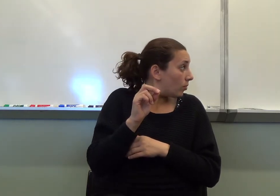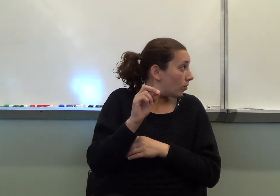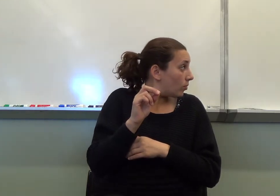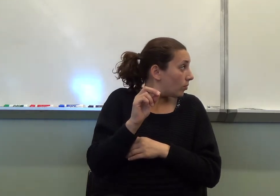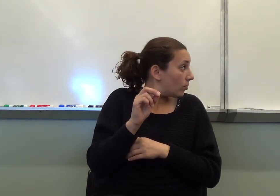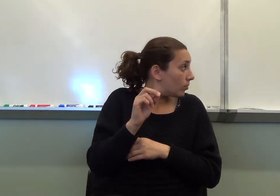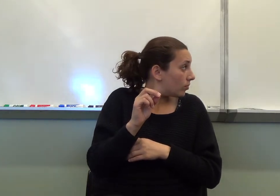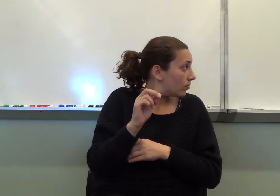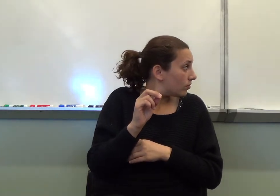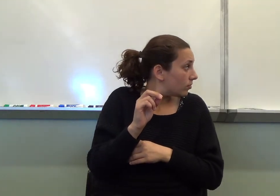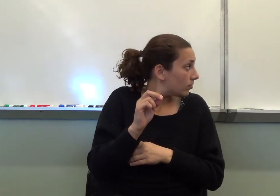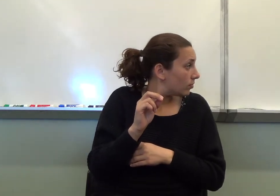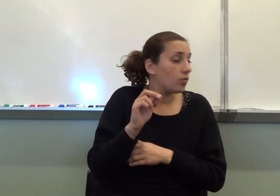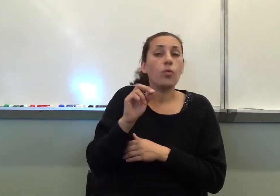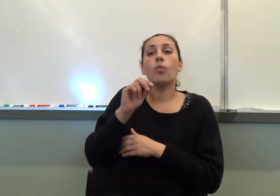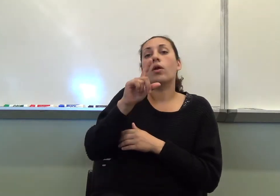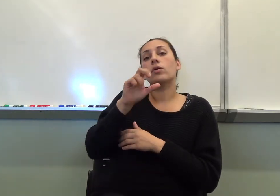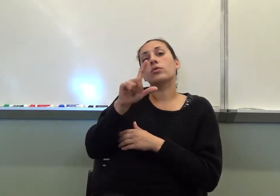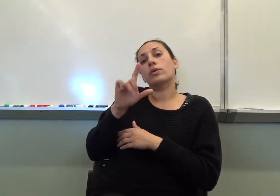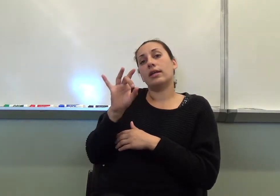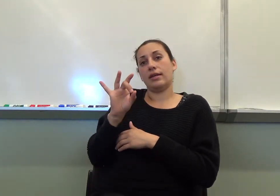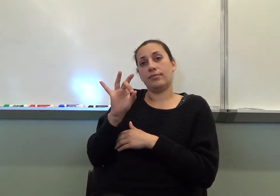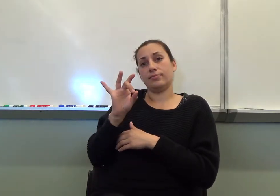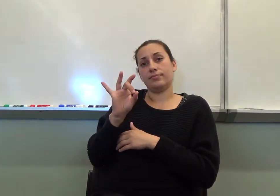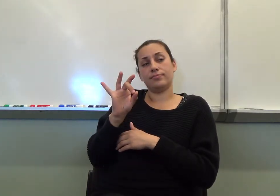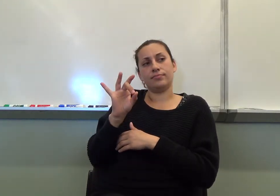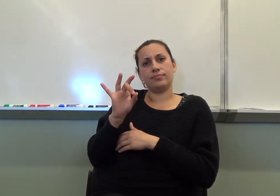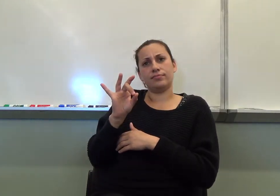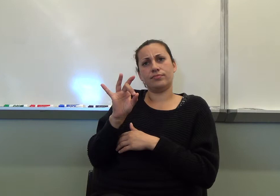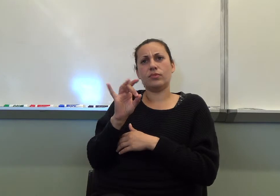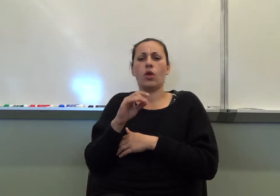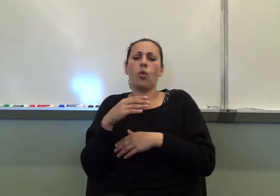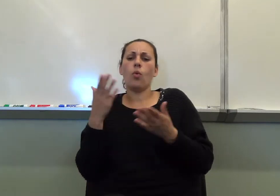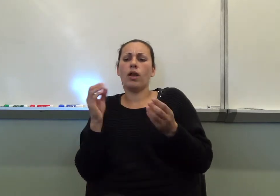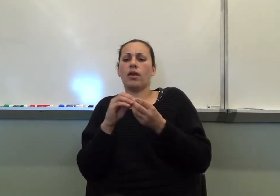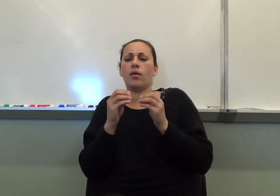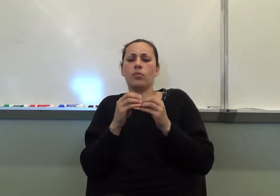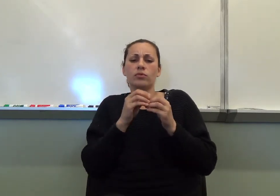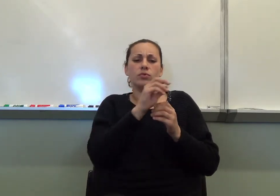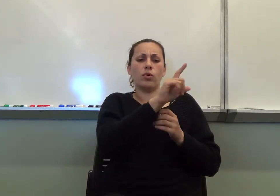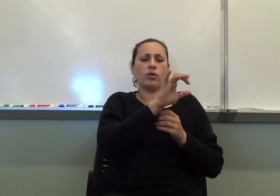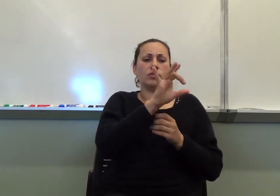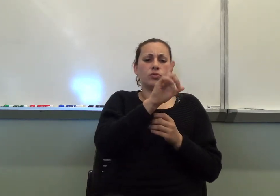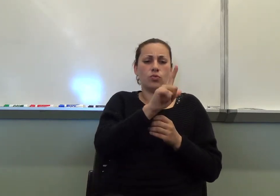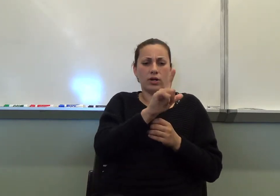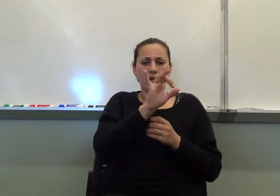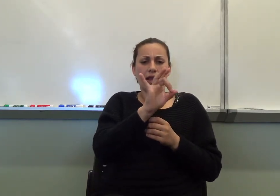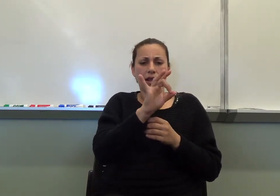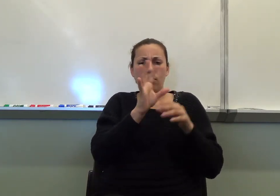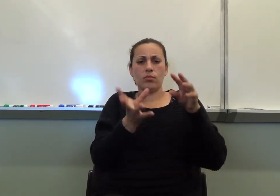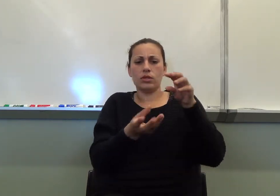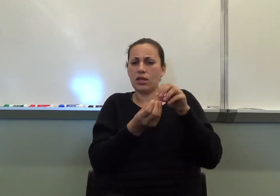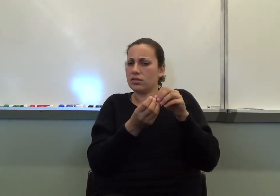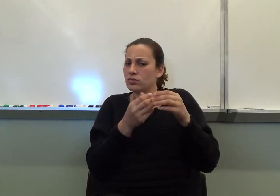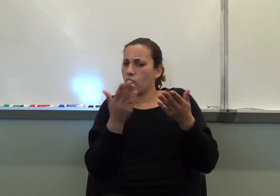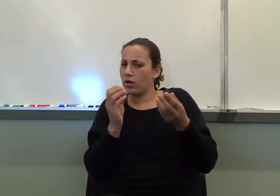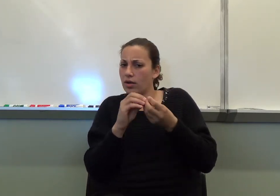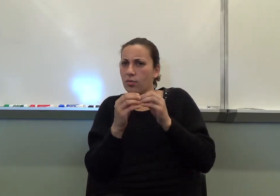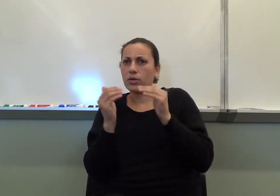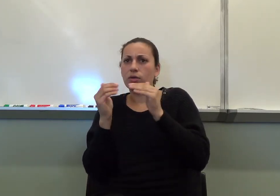And now, if you want to figure out what that is, you say, what number do I add to 128 to get 180? Well, let's subtract the 128 from the 180,